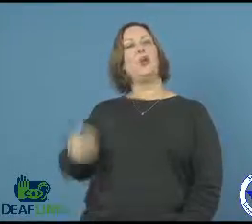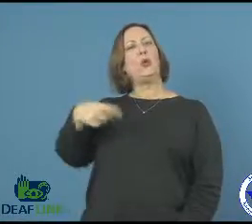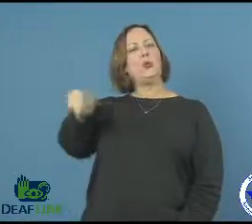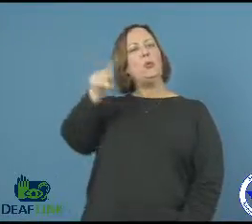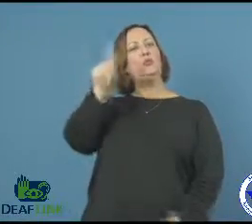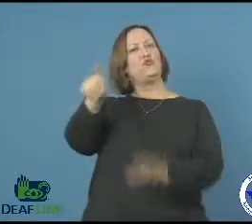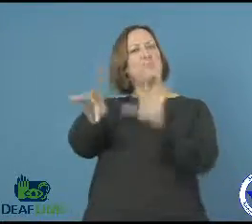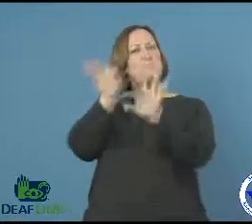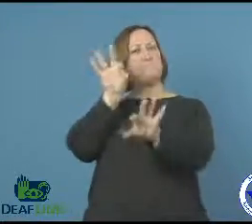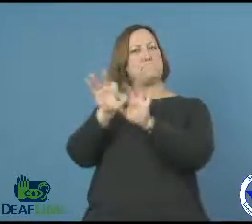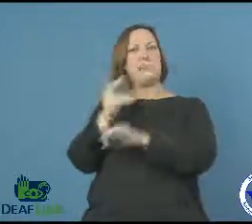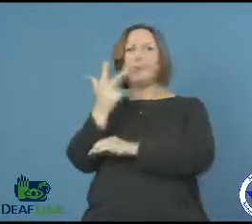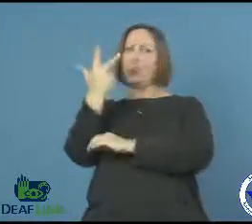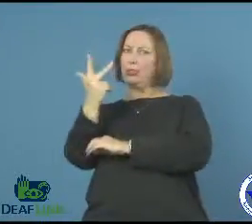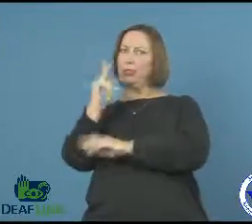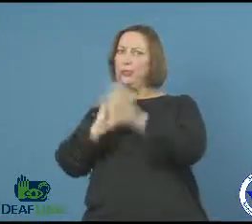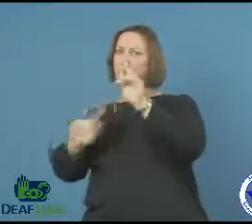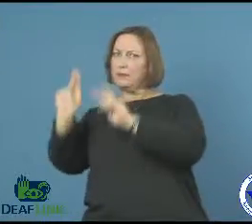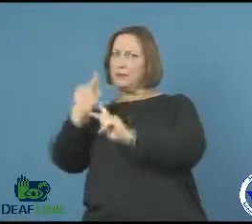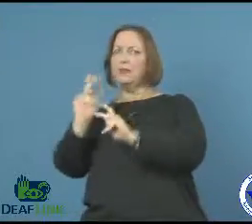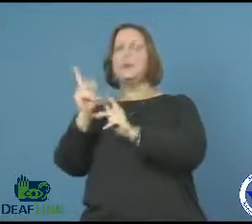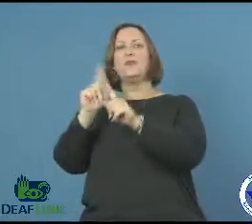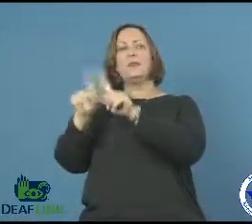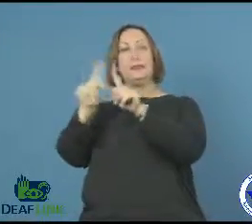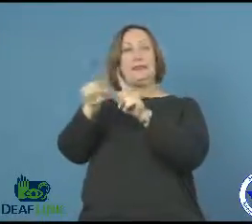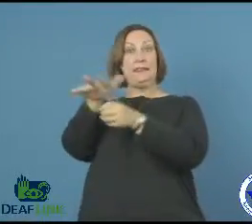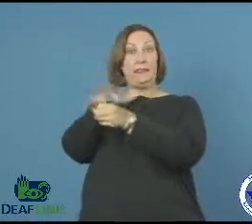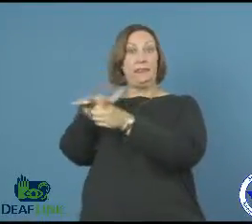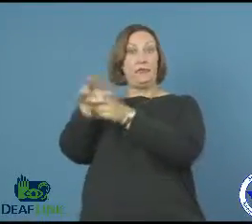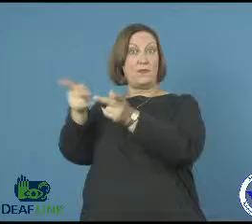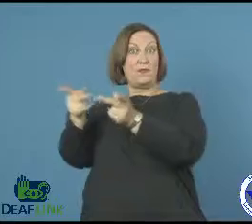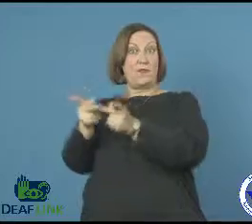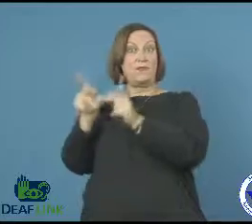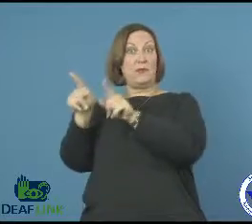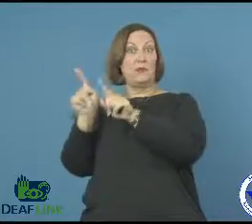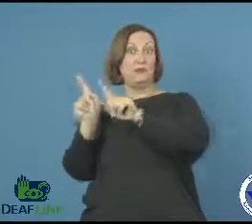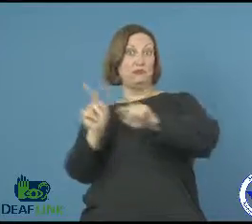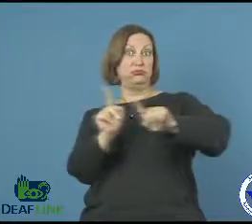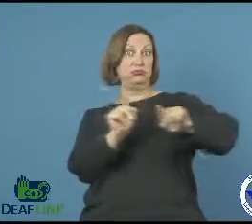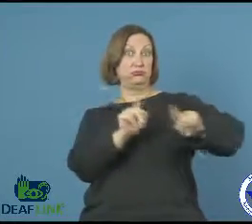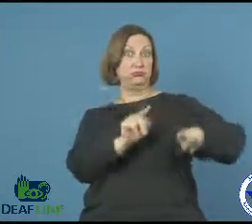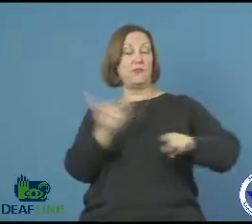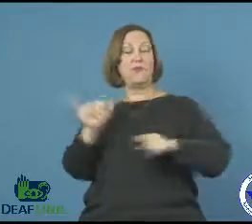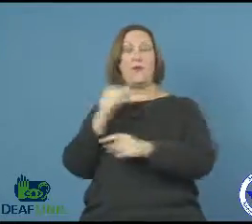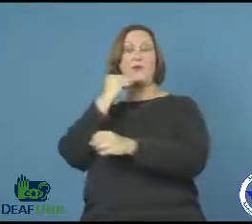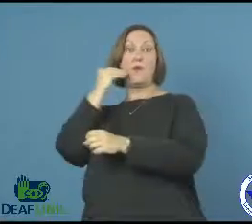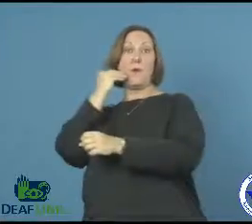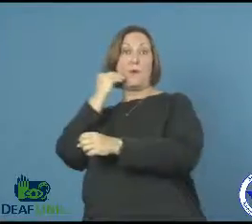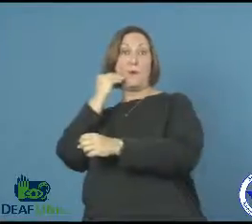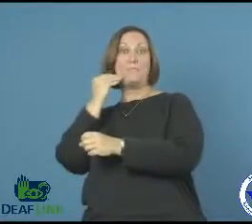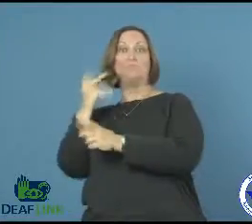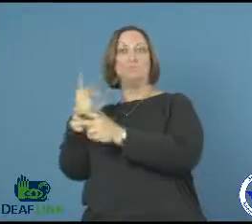Choose at least 3 people in each location where you spend time, such as